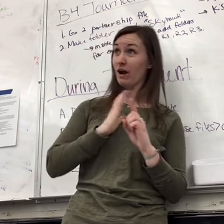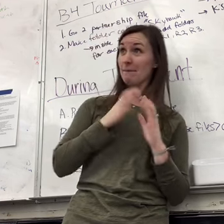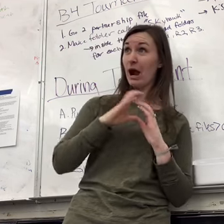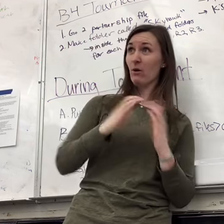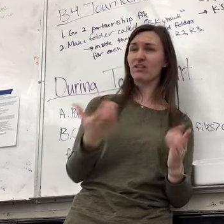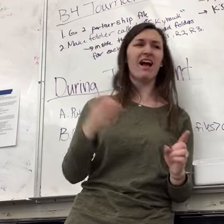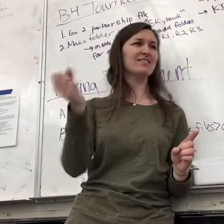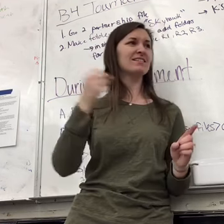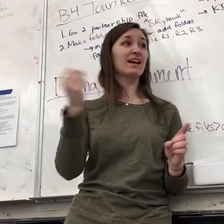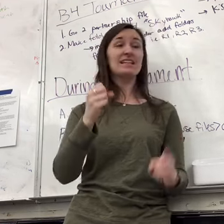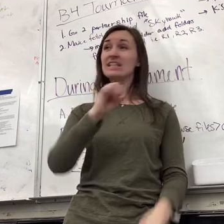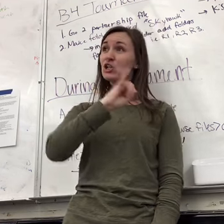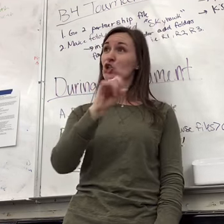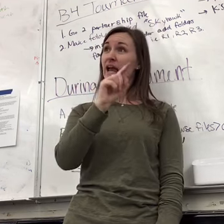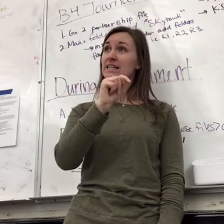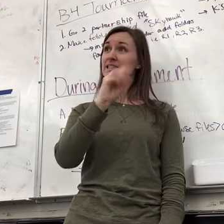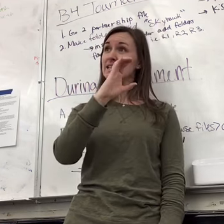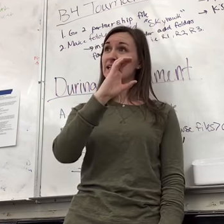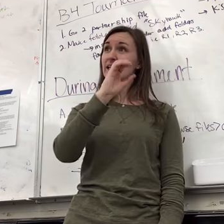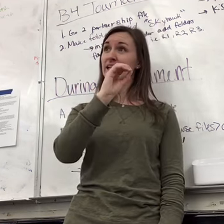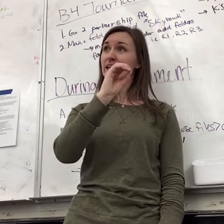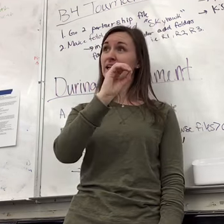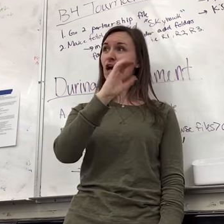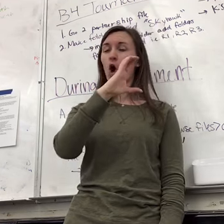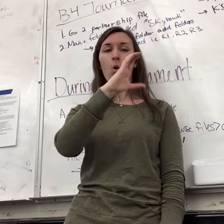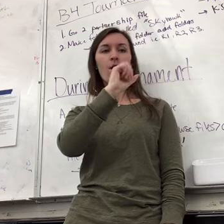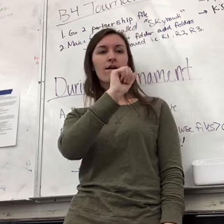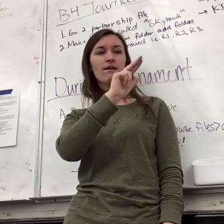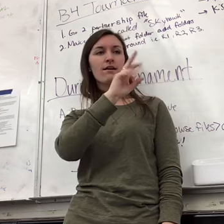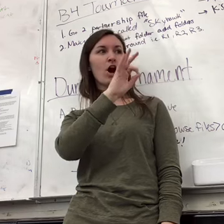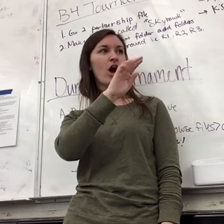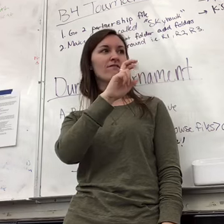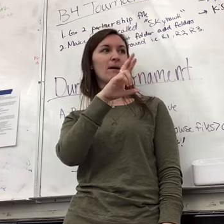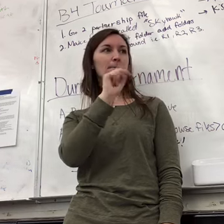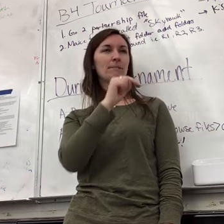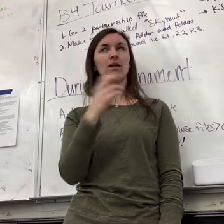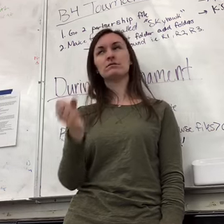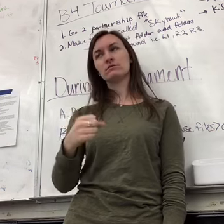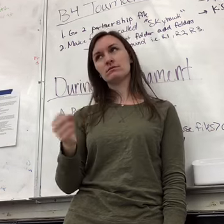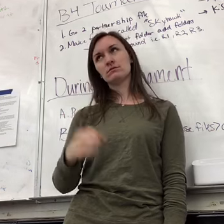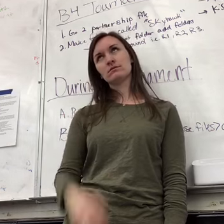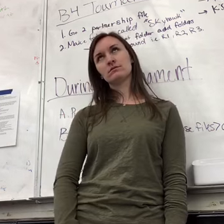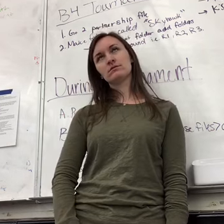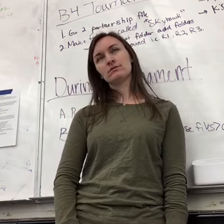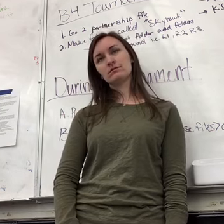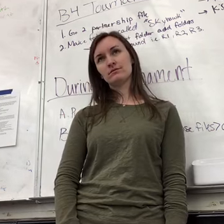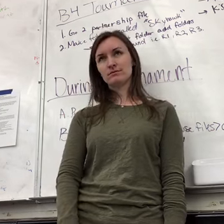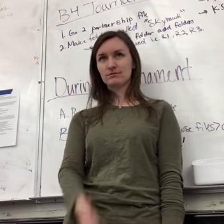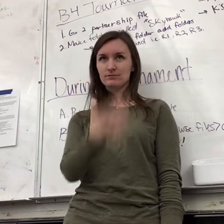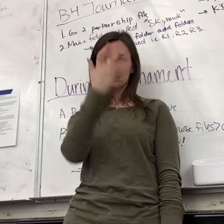it J.T. Kaufman? Oh, that's Okay. I mean, that is Joseph. Okay.